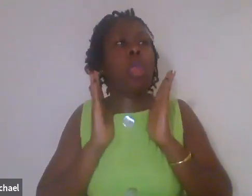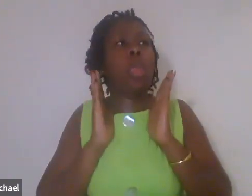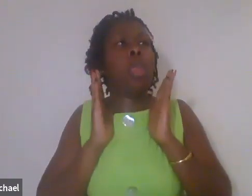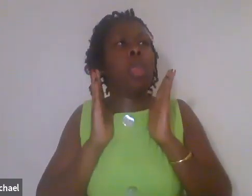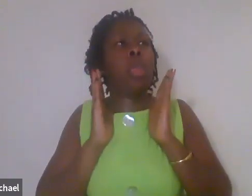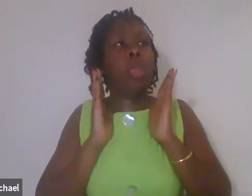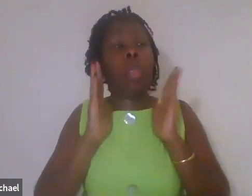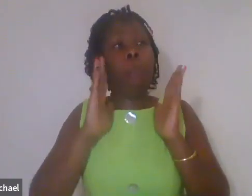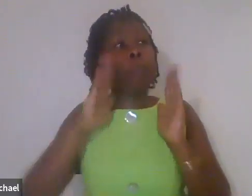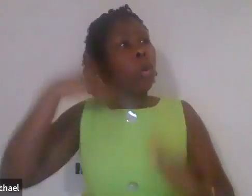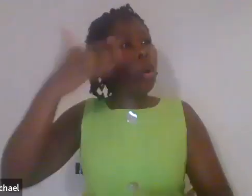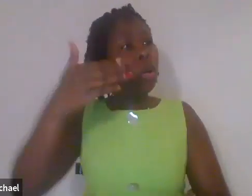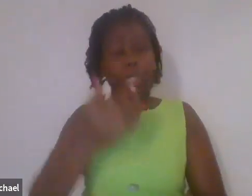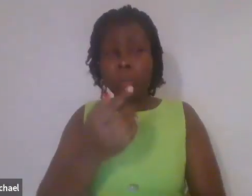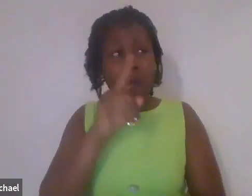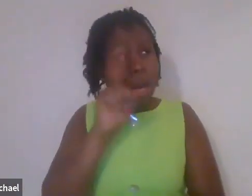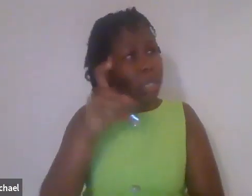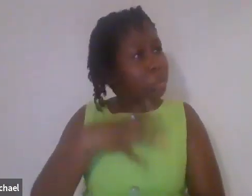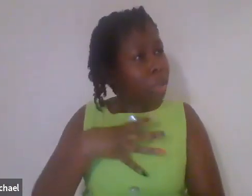There's no way I can fail.